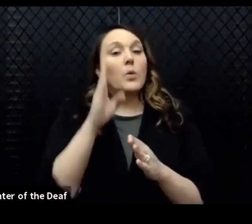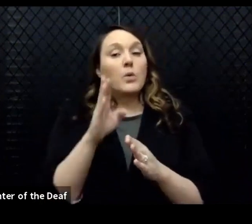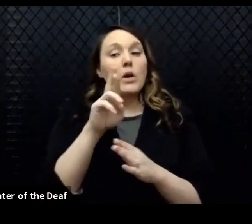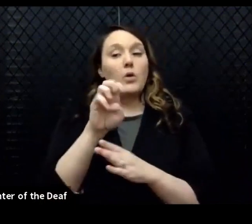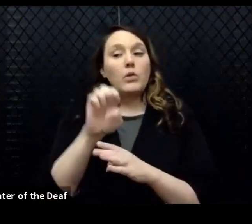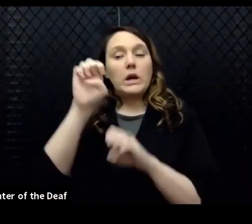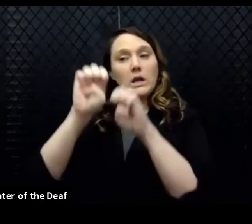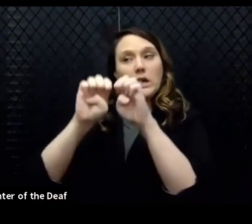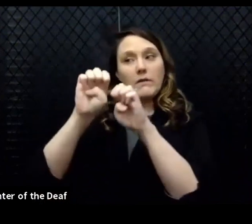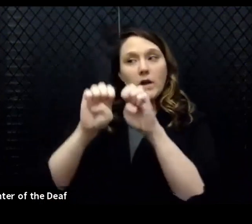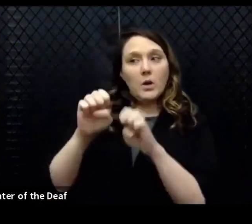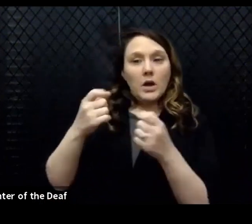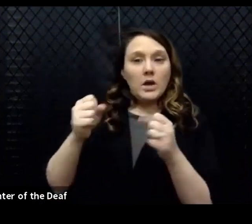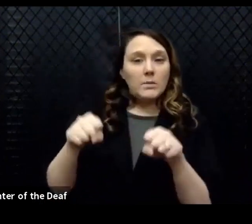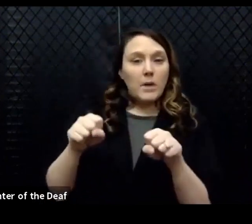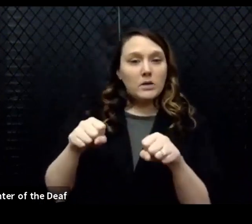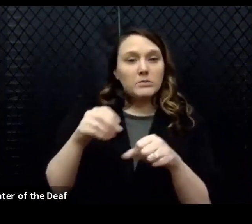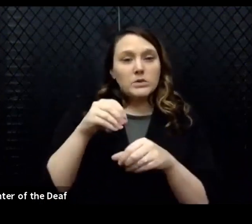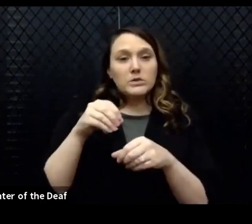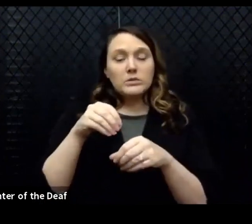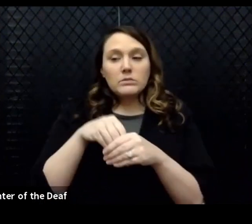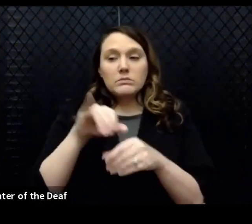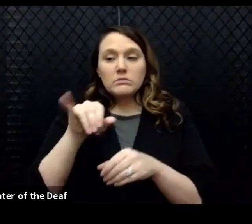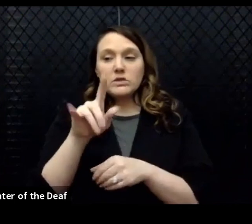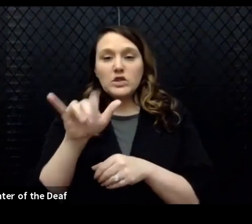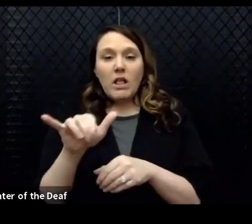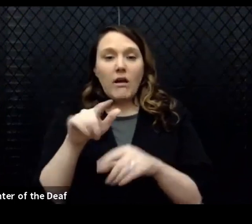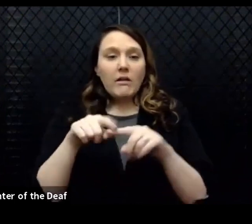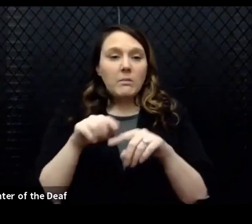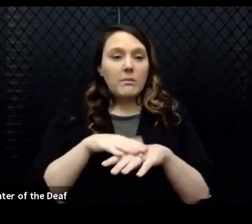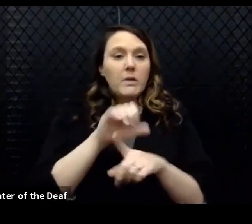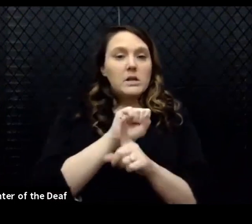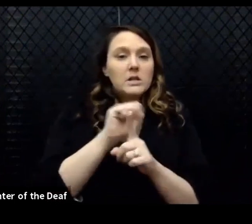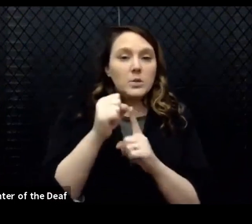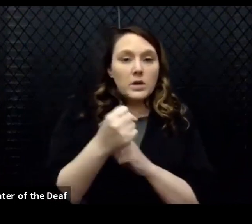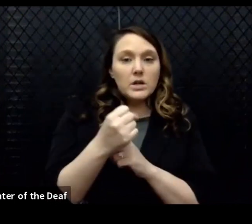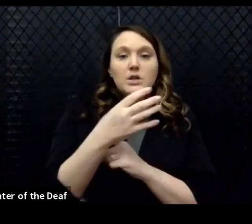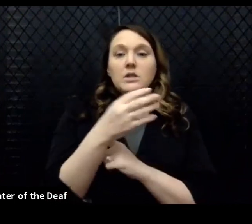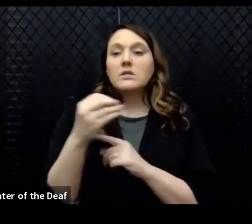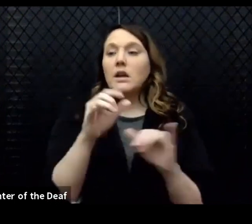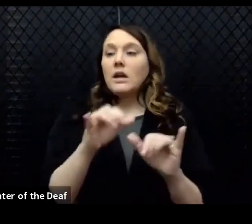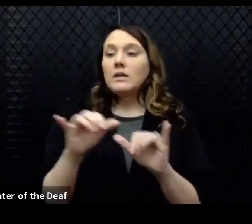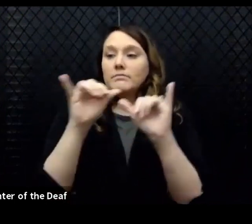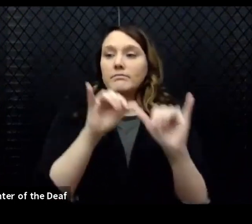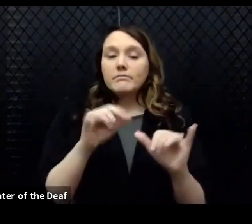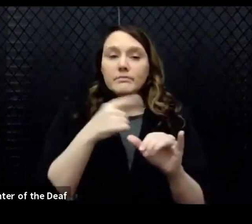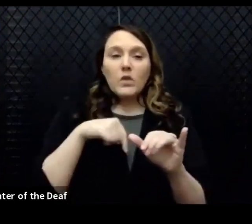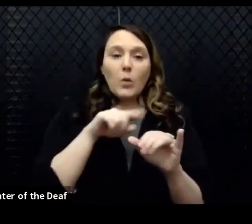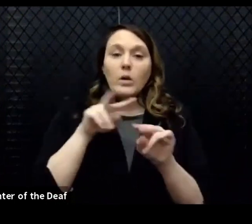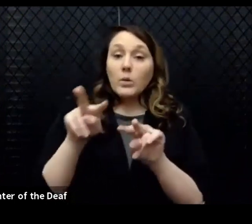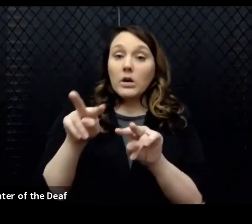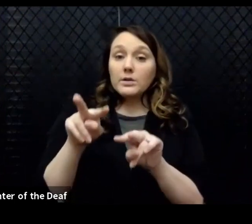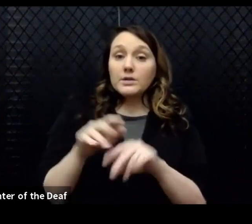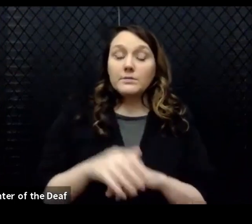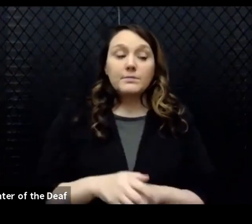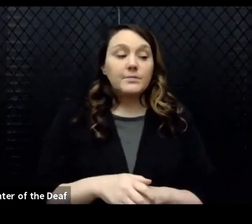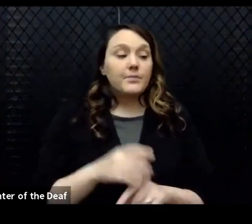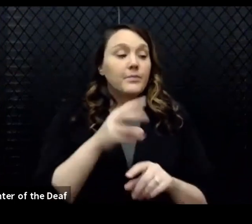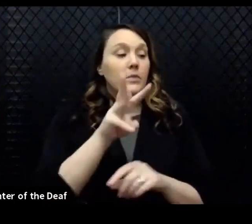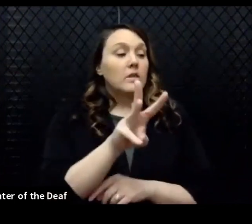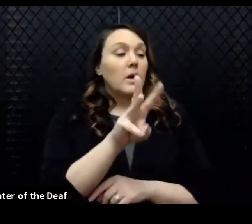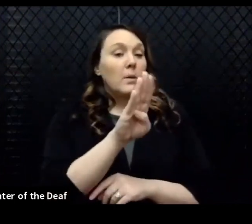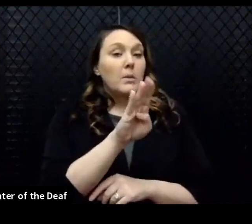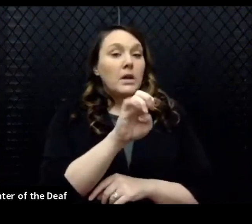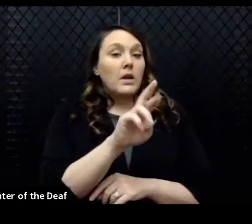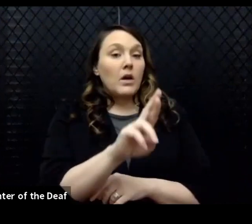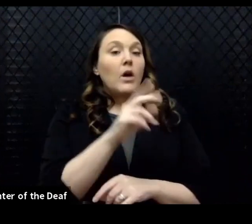possible in July based on the situation, based on all the benchmarks that we're going to be watching. From WBIR, what would you say to